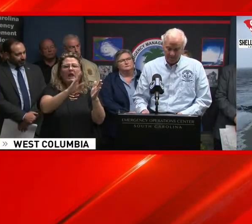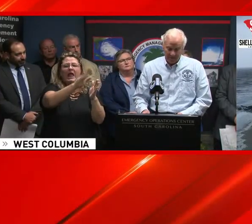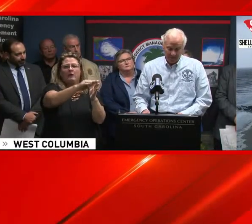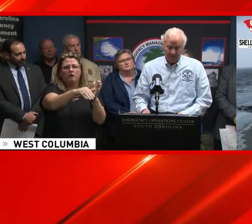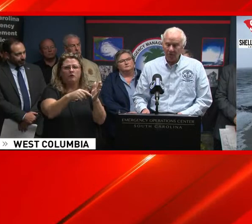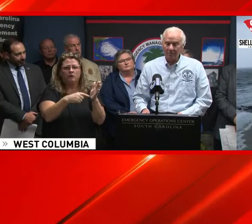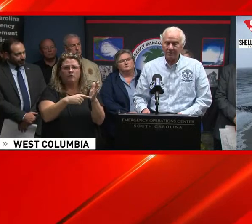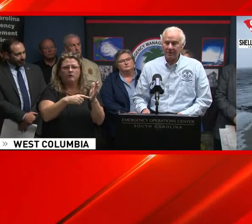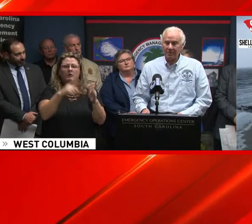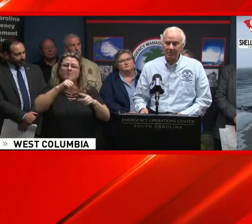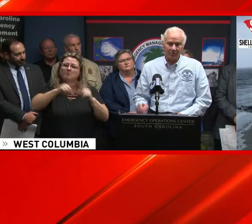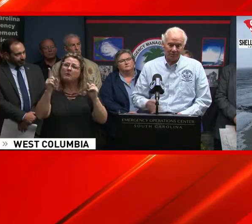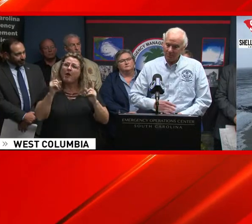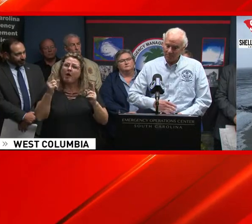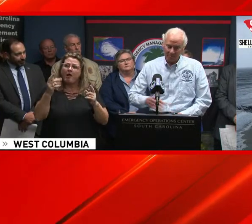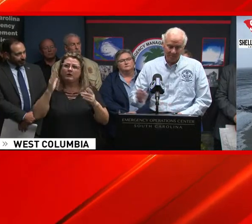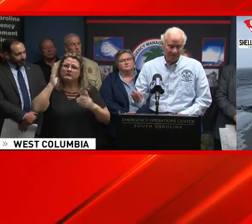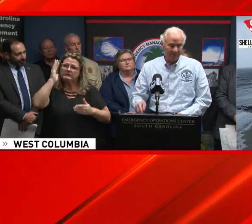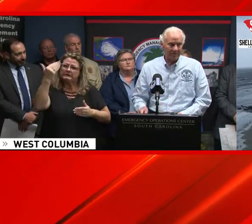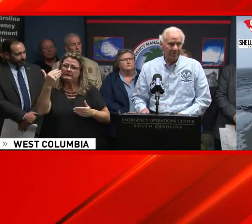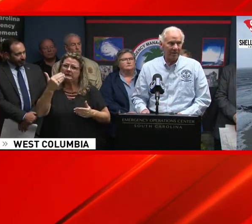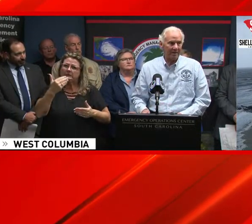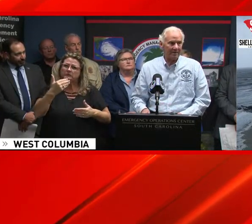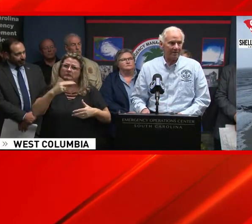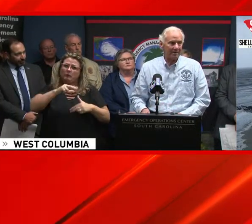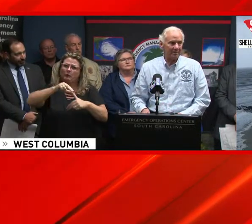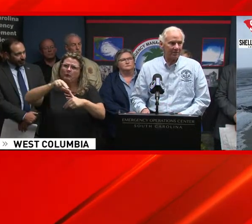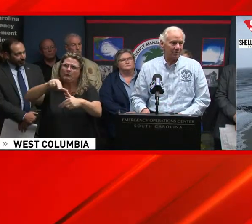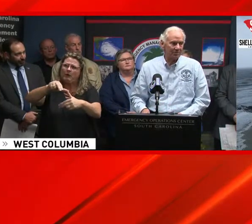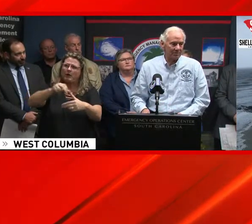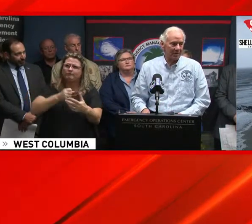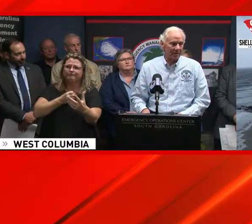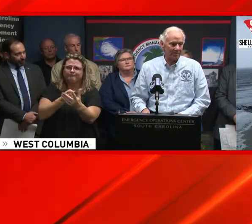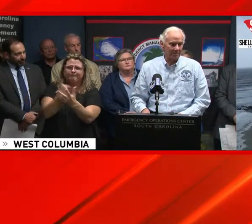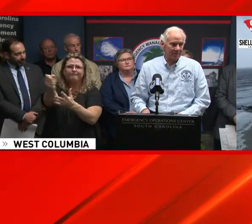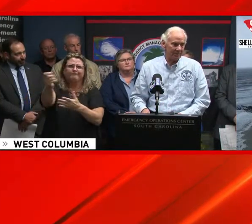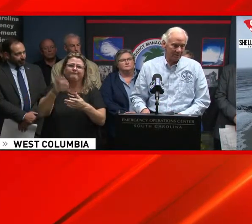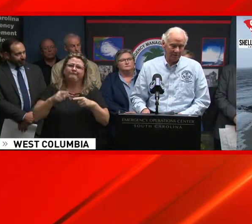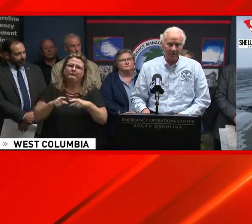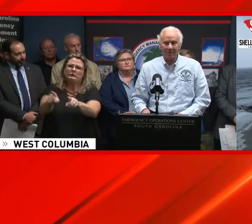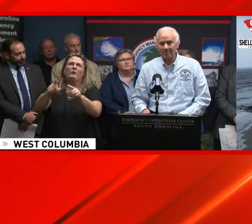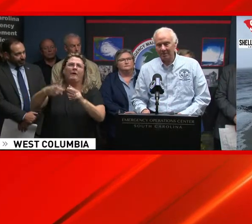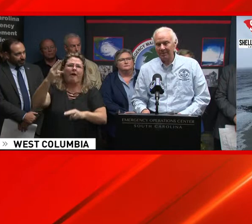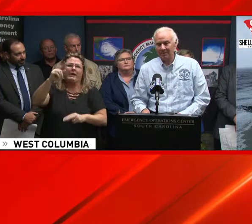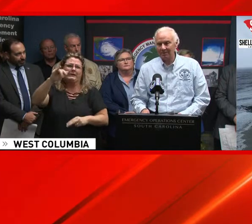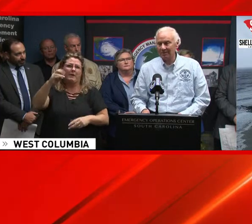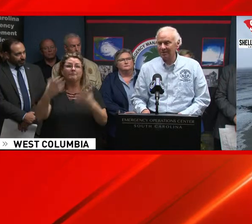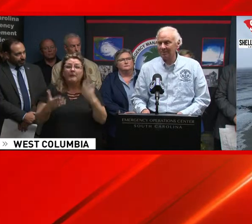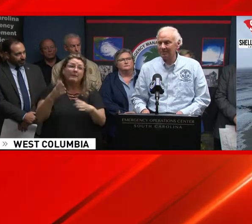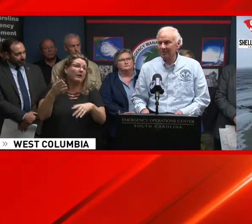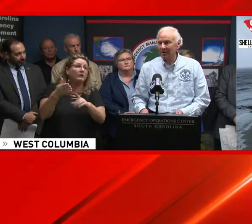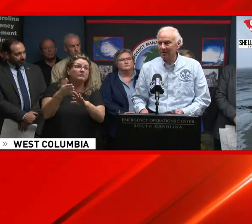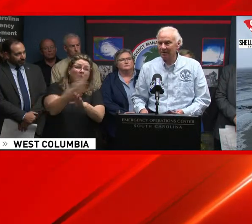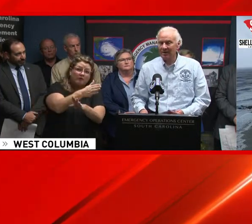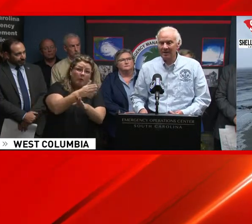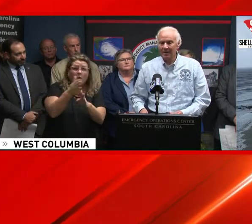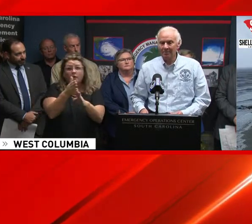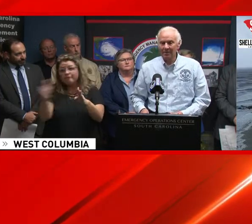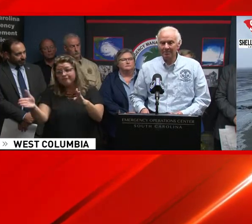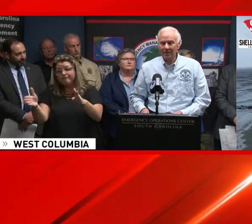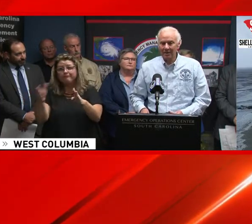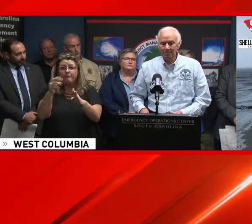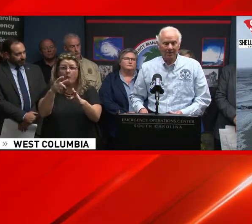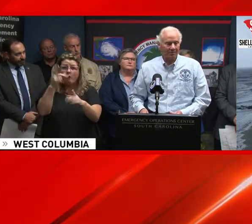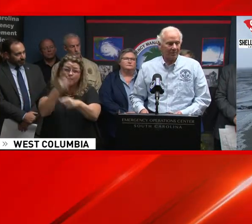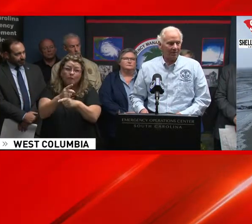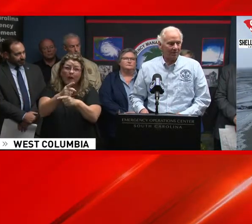this storm is coming through just about at those times. It may be a little earlier, it may be a little later, it may be right on it. It'd